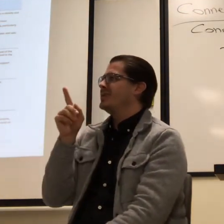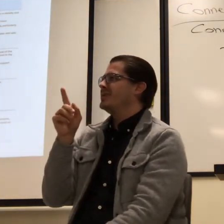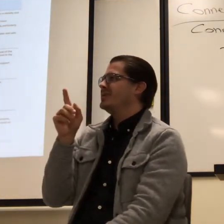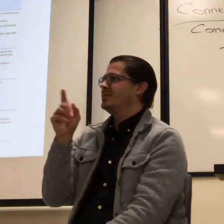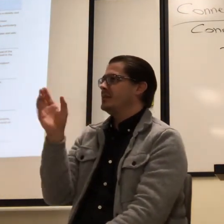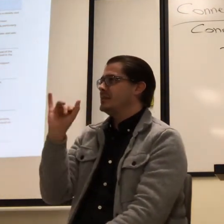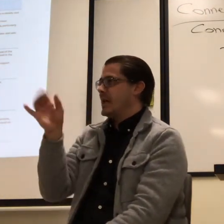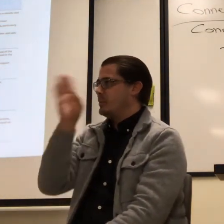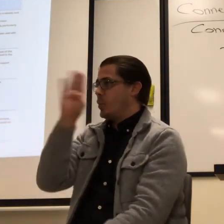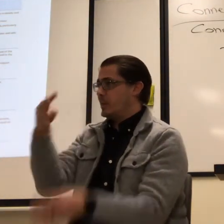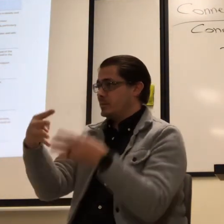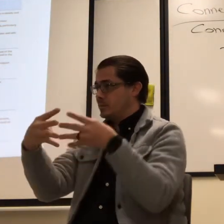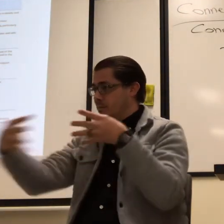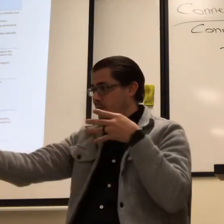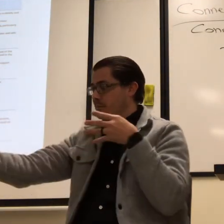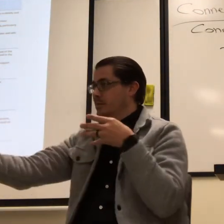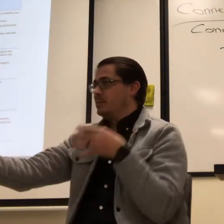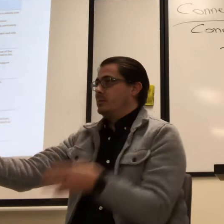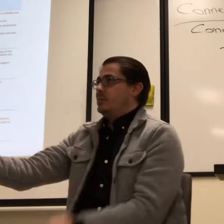direction,